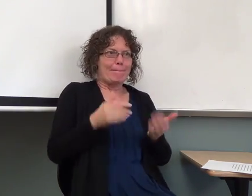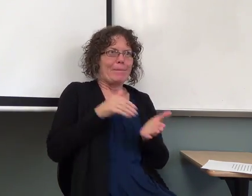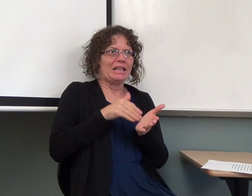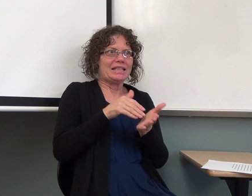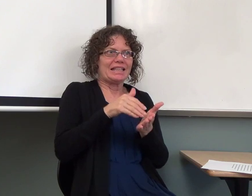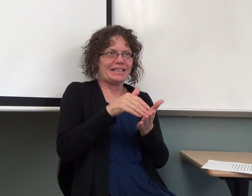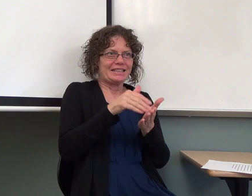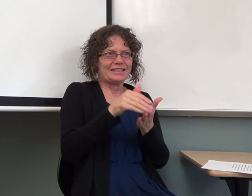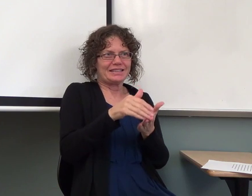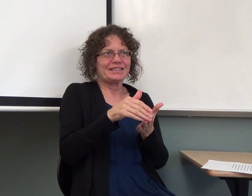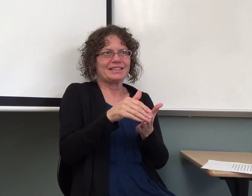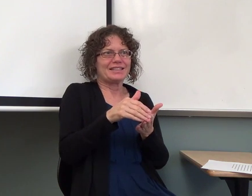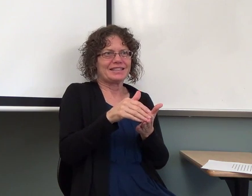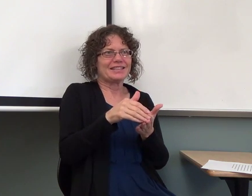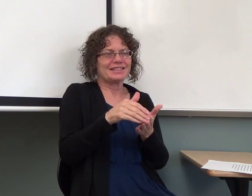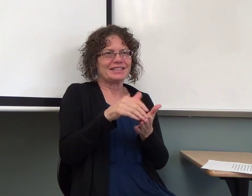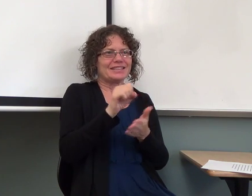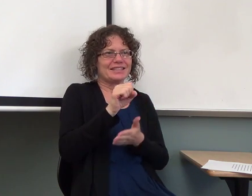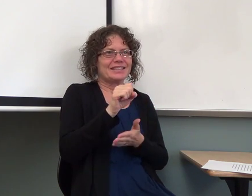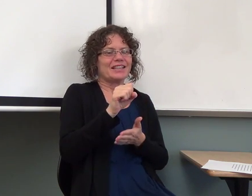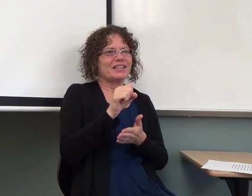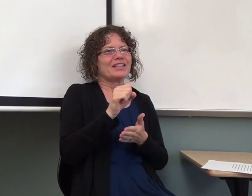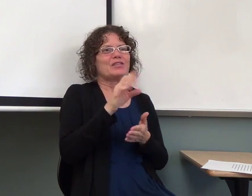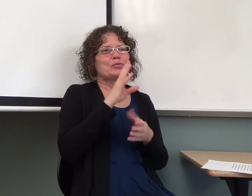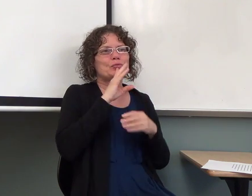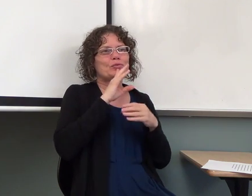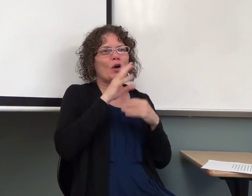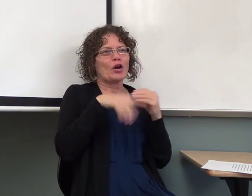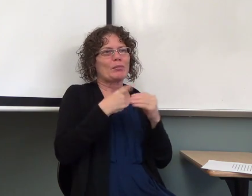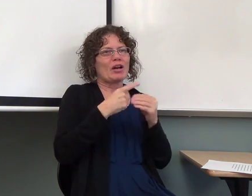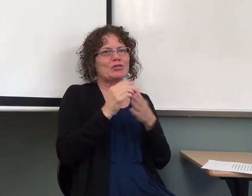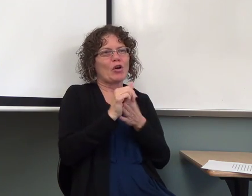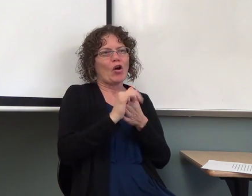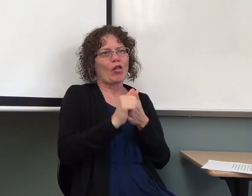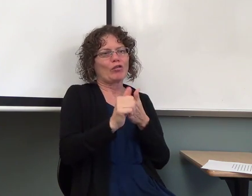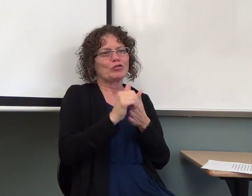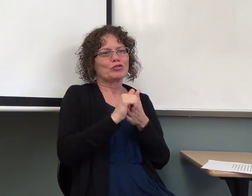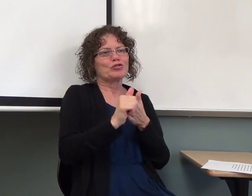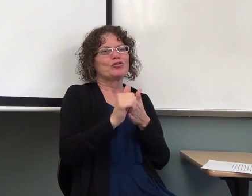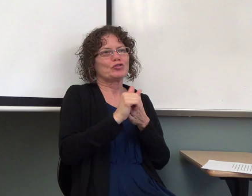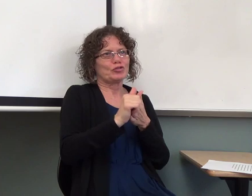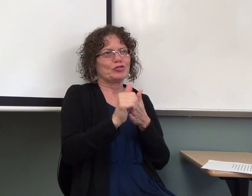Millions, right? So we're talking about dollars, aren't we? Yeah. So it's referencing something specific? A thing. Yeah.